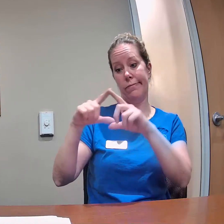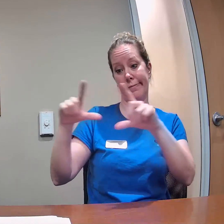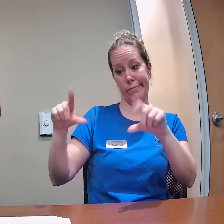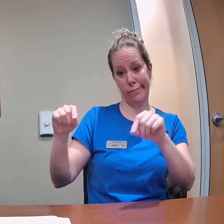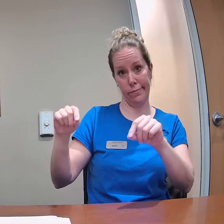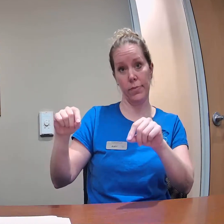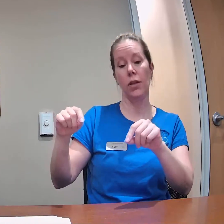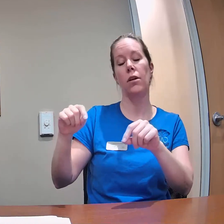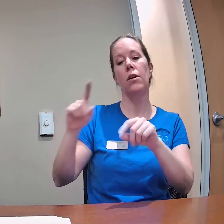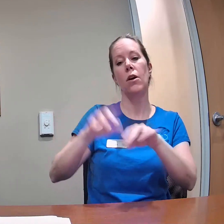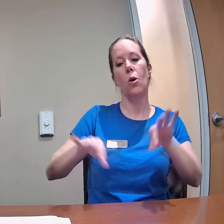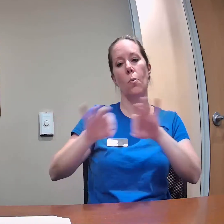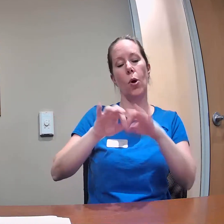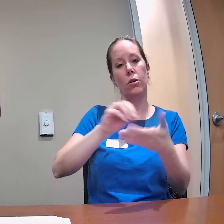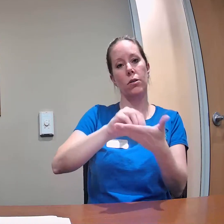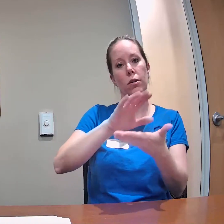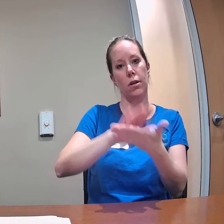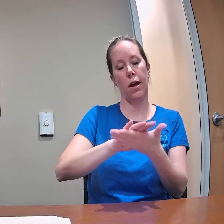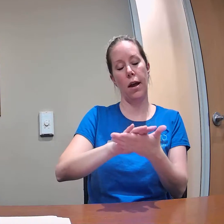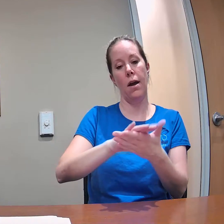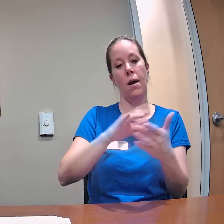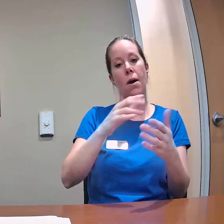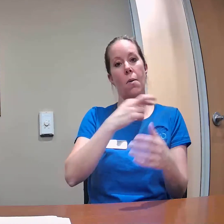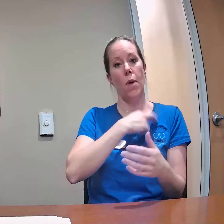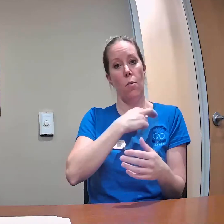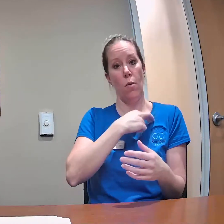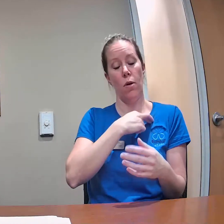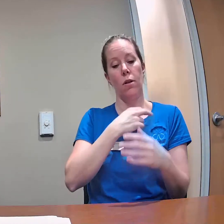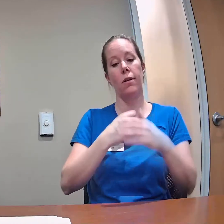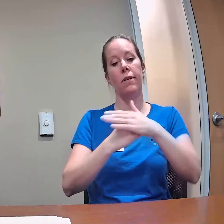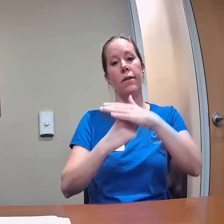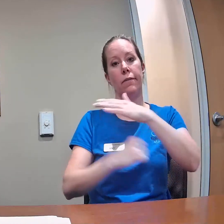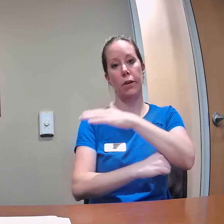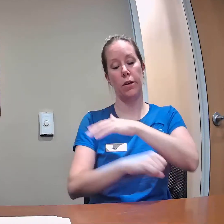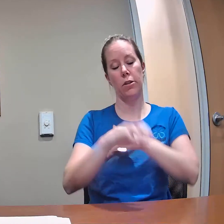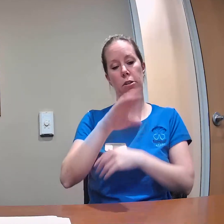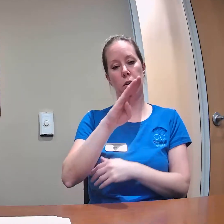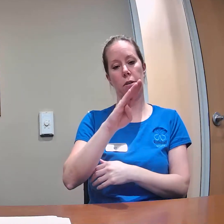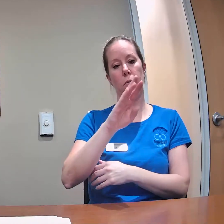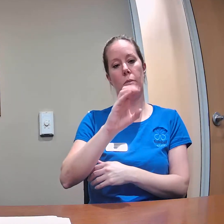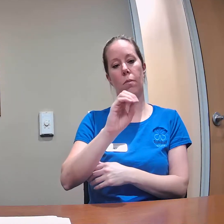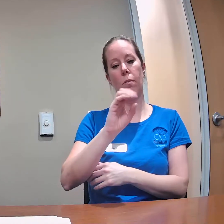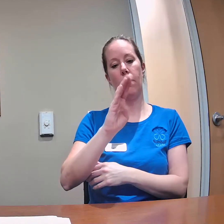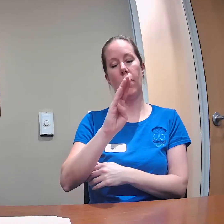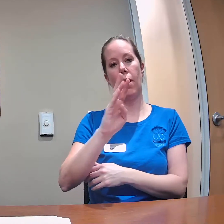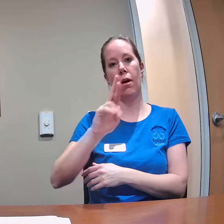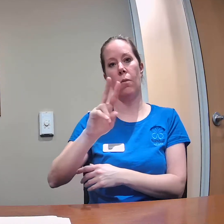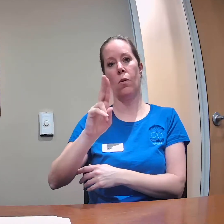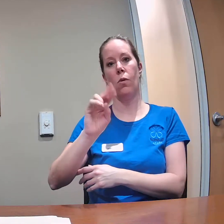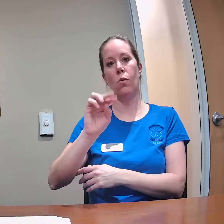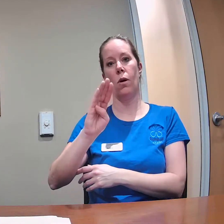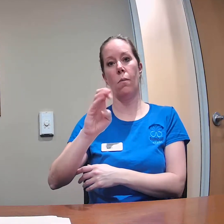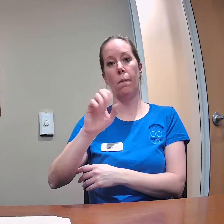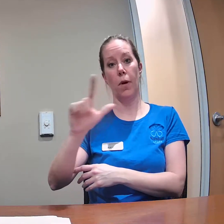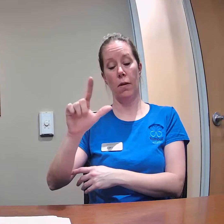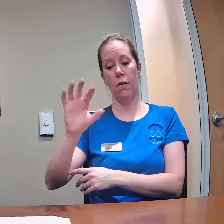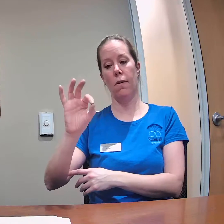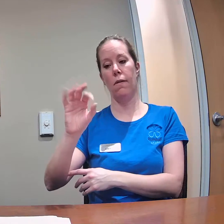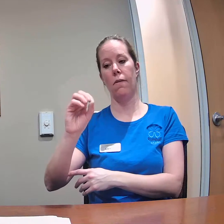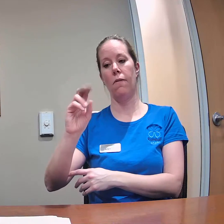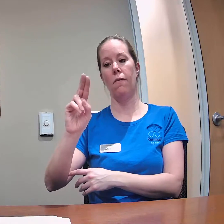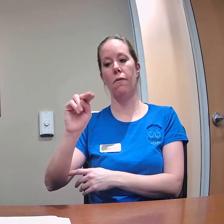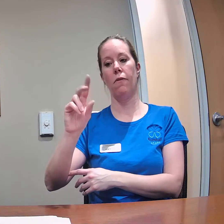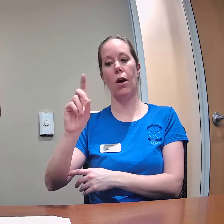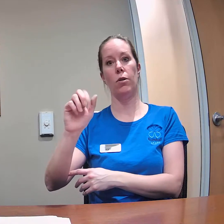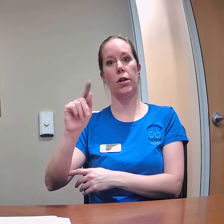the check payable to the Bob Rumble Foundation for the Deaf. We can't issue receipts, so what happens often is we have to give the